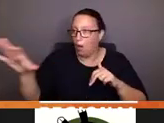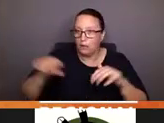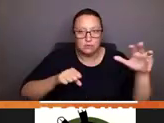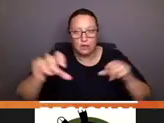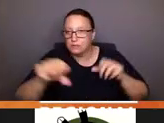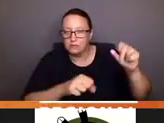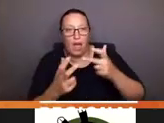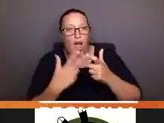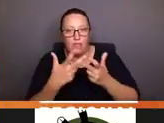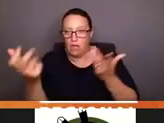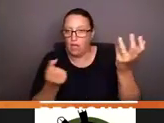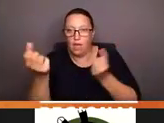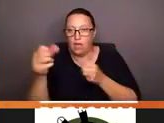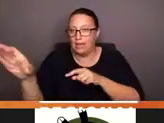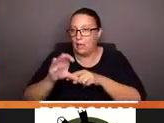income sources.